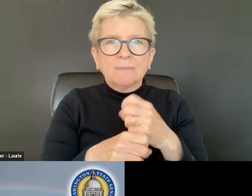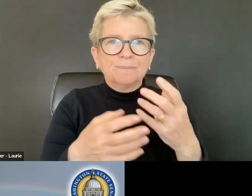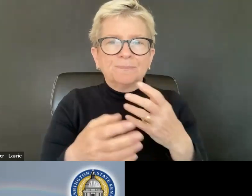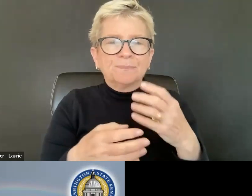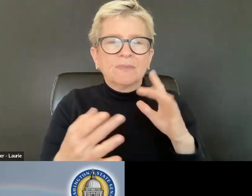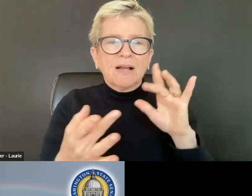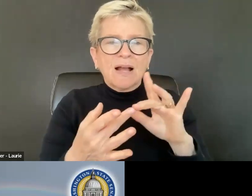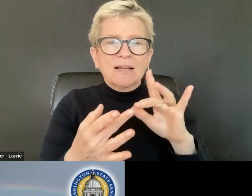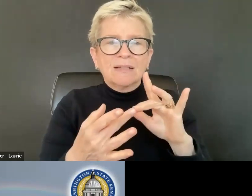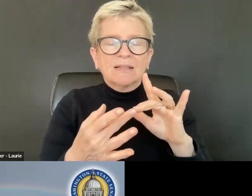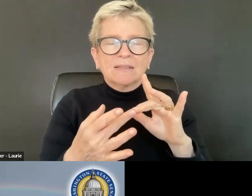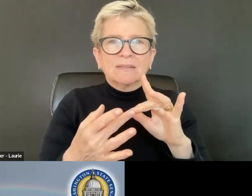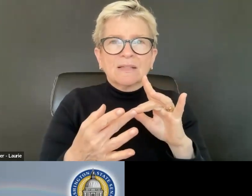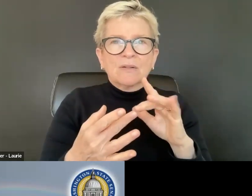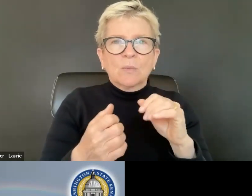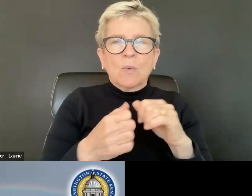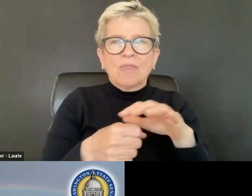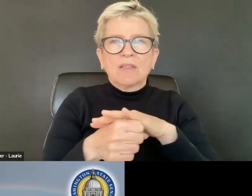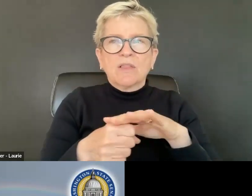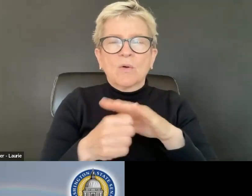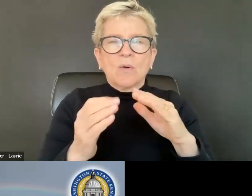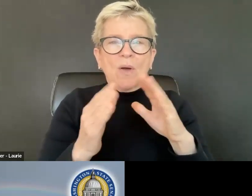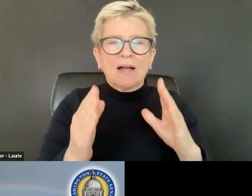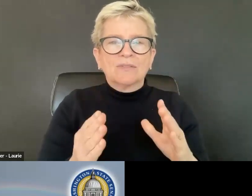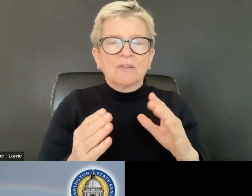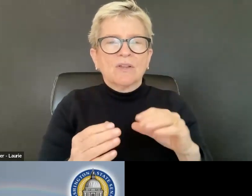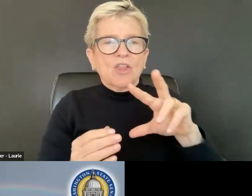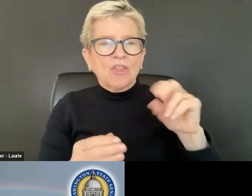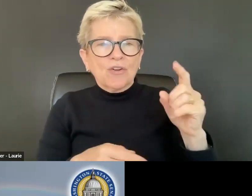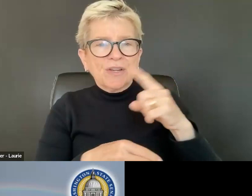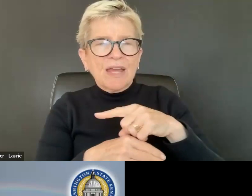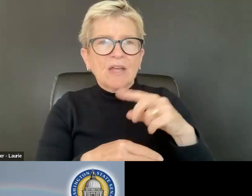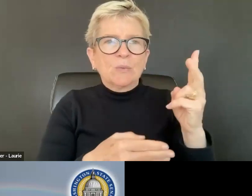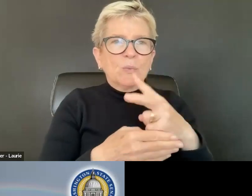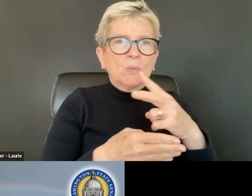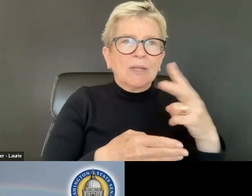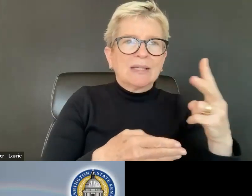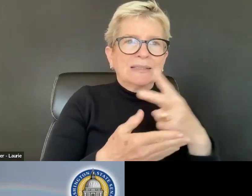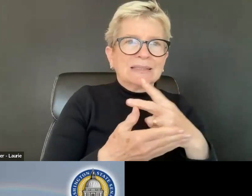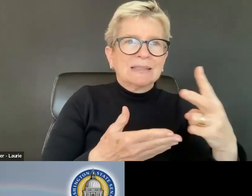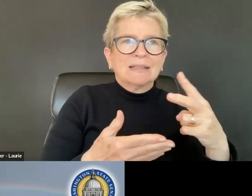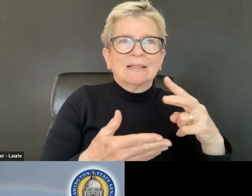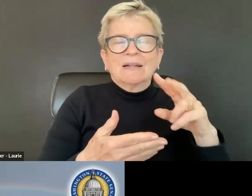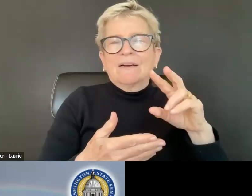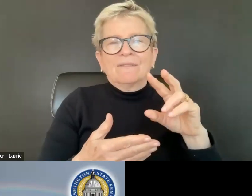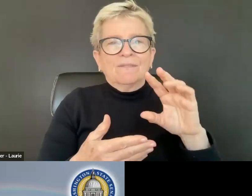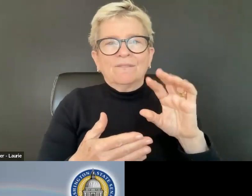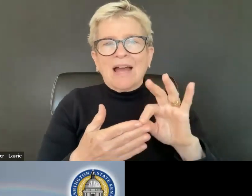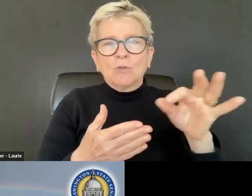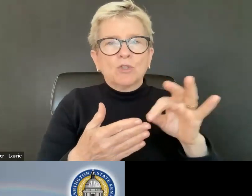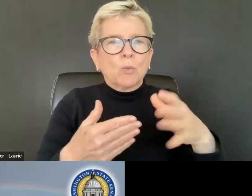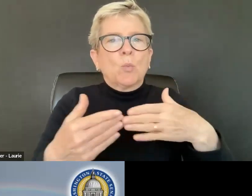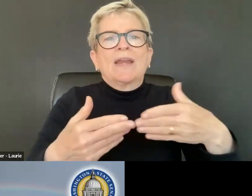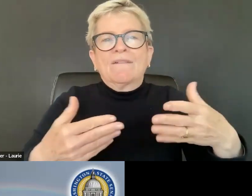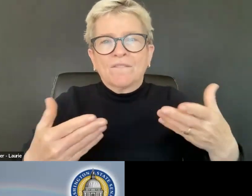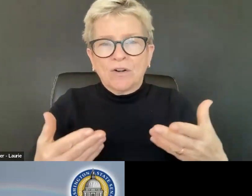contracting with local housing providers so that people can get vouchers, a 30-day voucher, 2 weeks voucher, whatever that may look like. So you